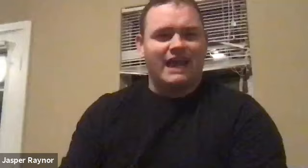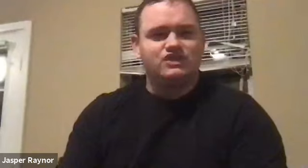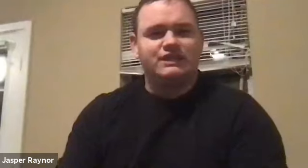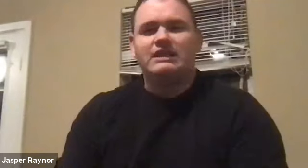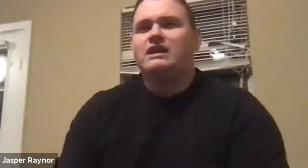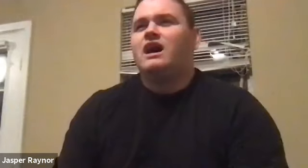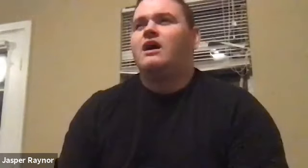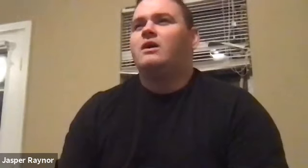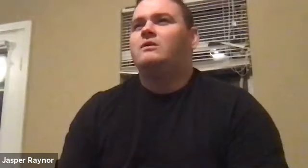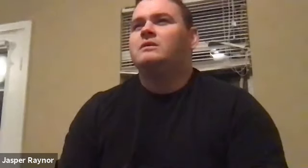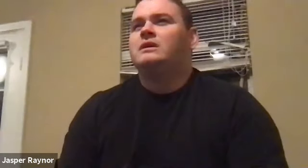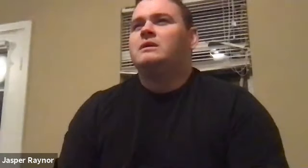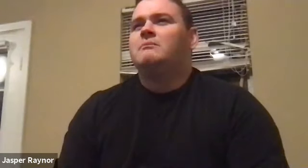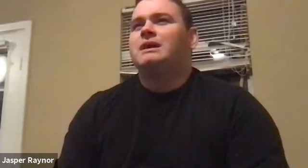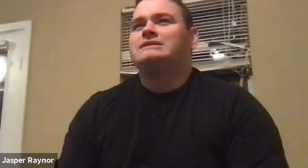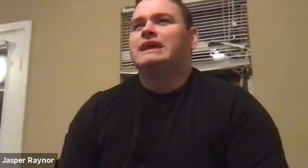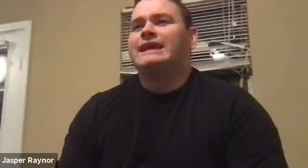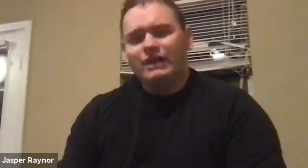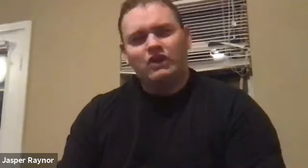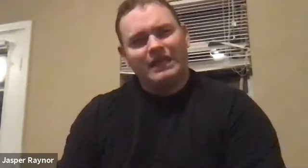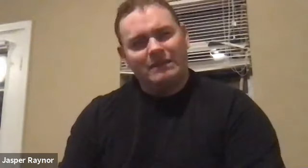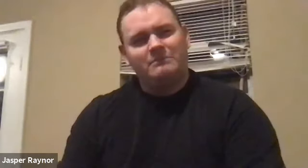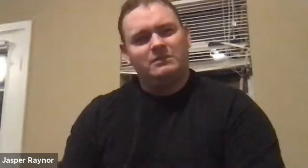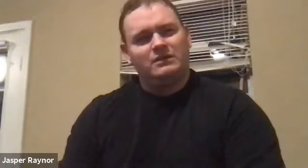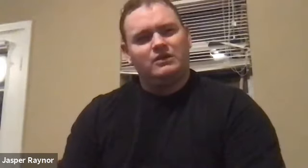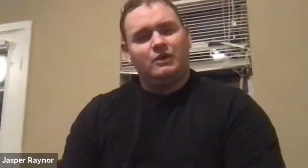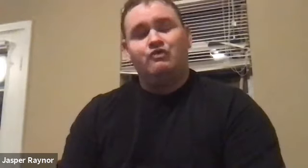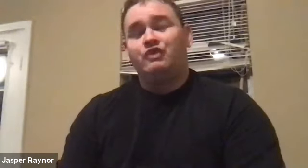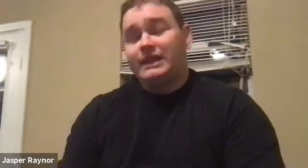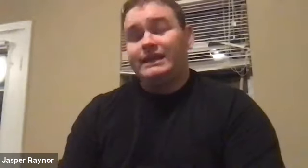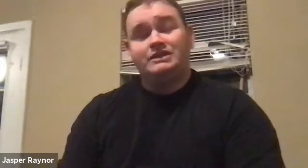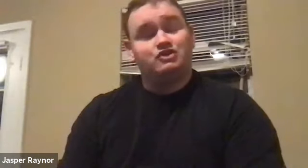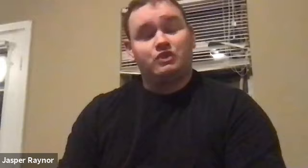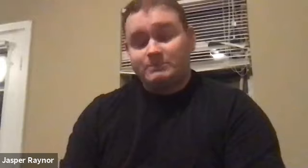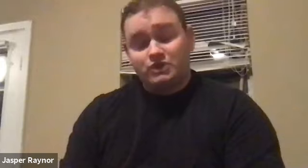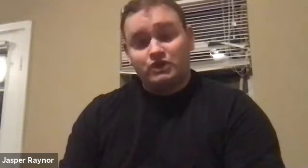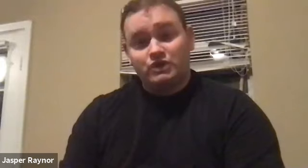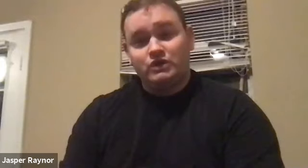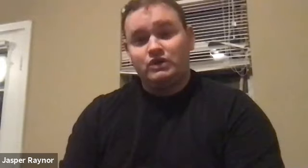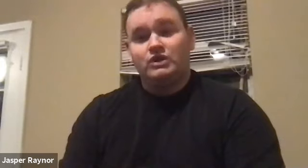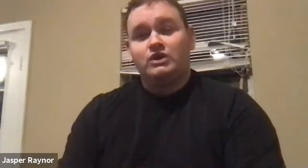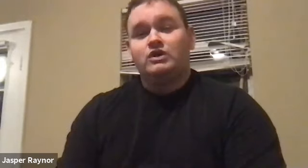theology. But to hear him read scripture,